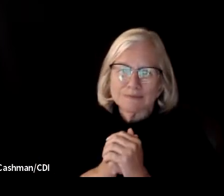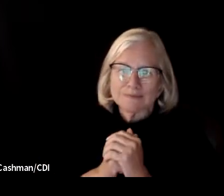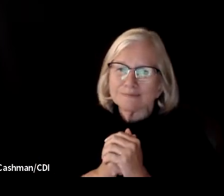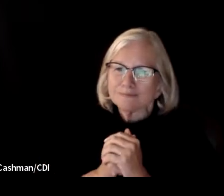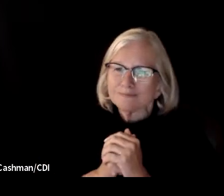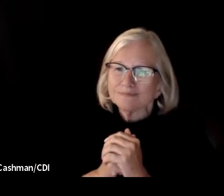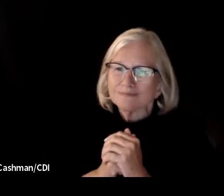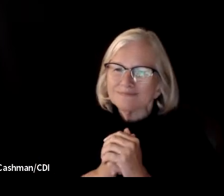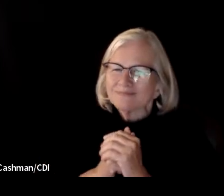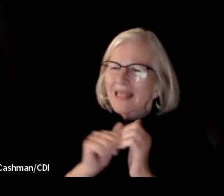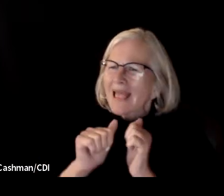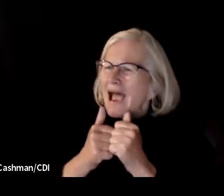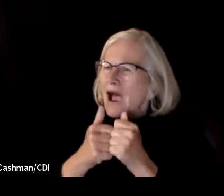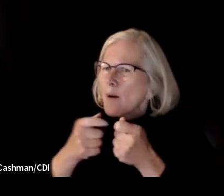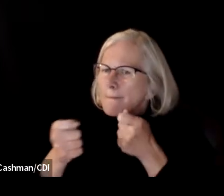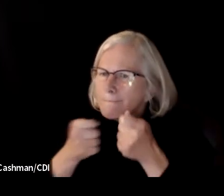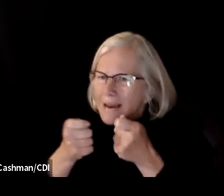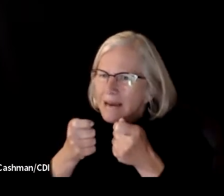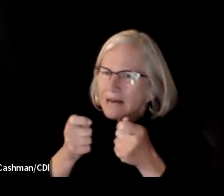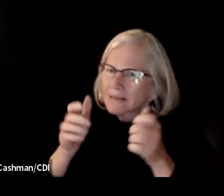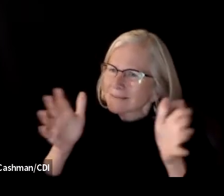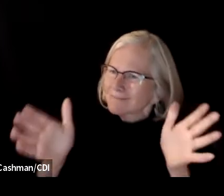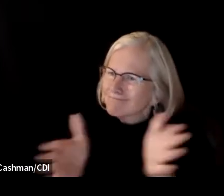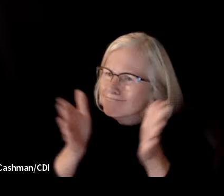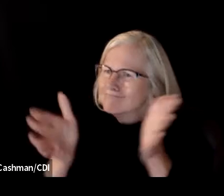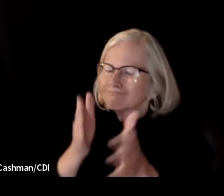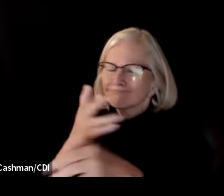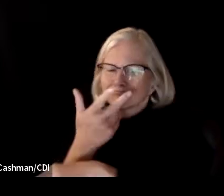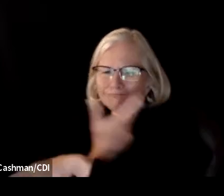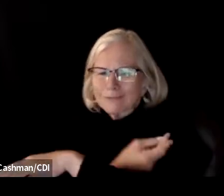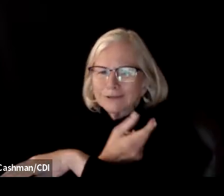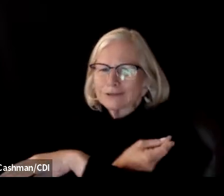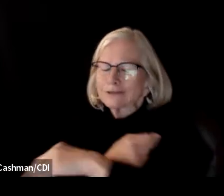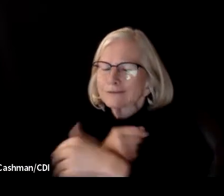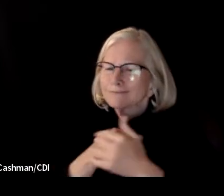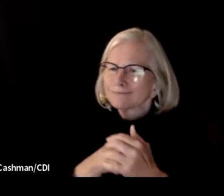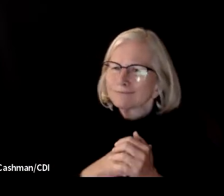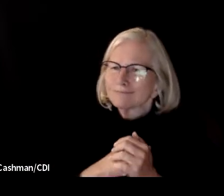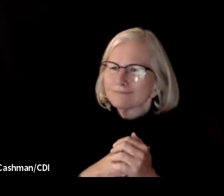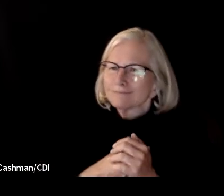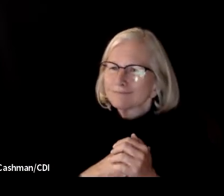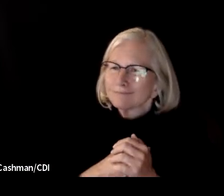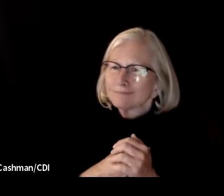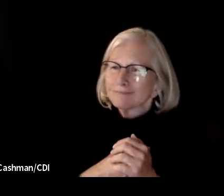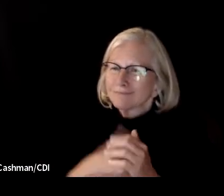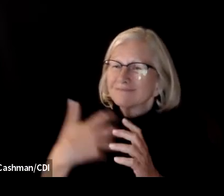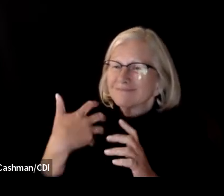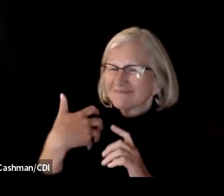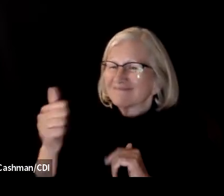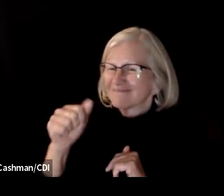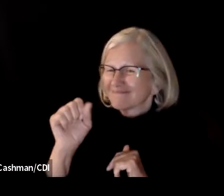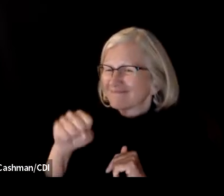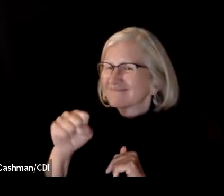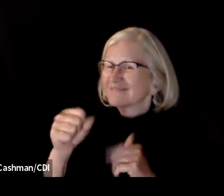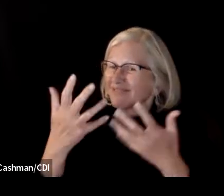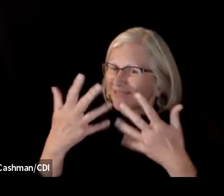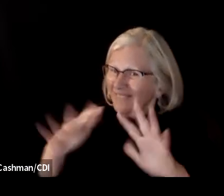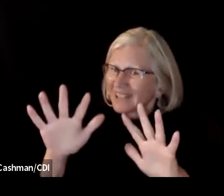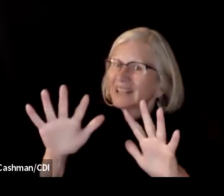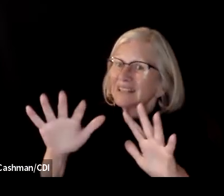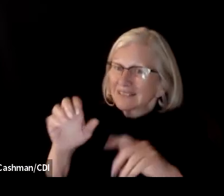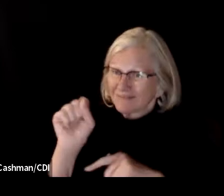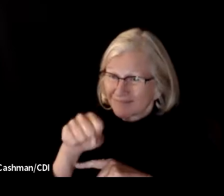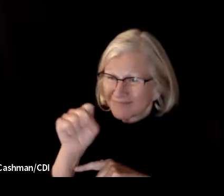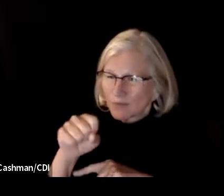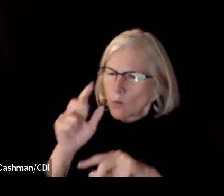and how to encourage vaccination and all of those things. So as the commissioner said, we'll definitely be looking to see what the